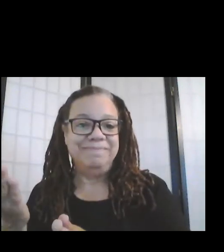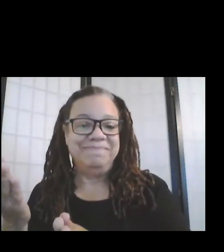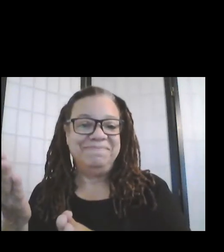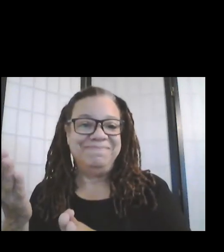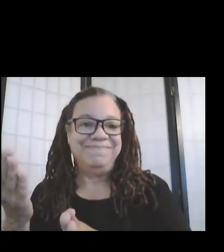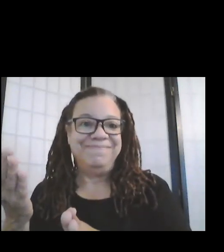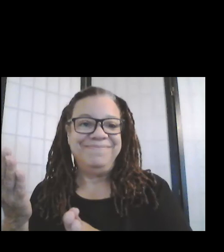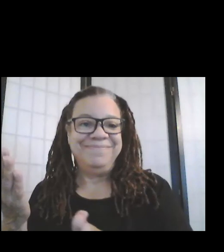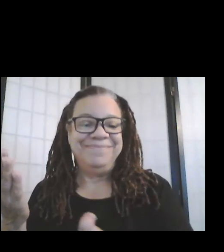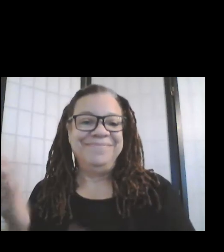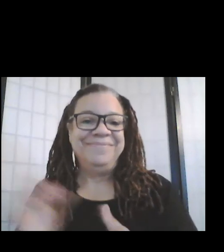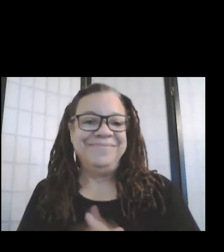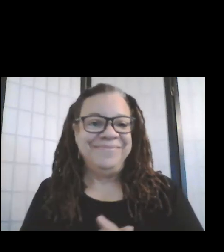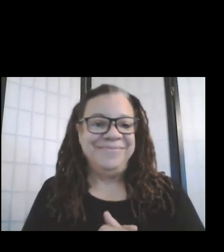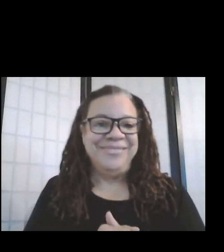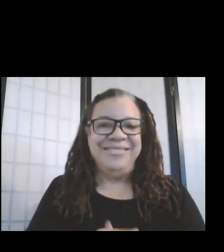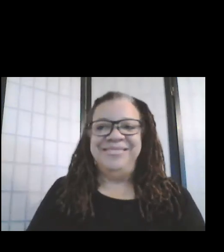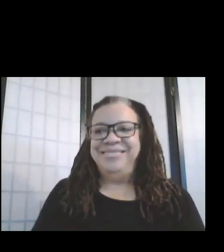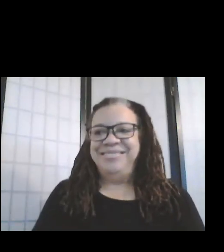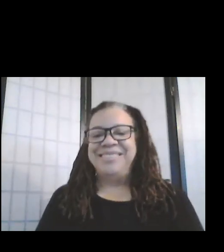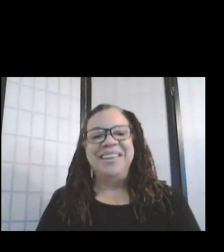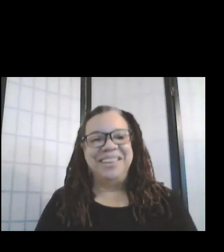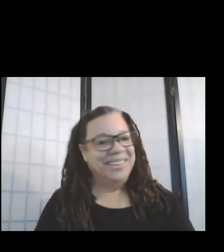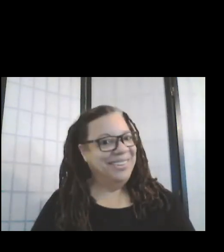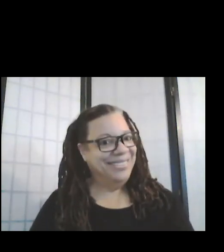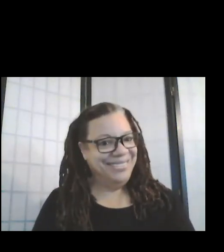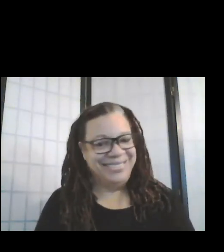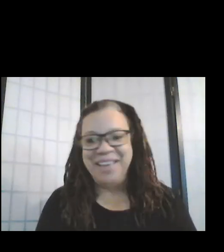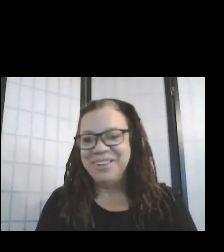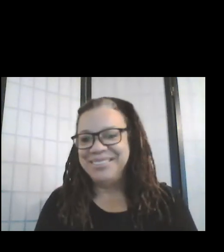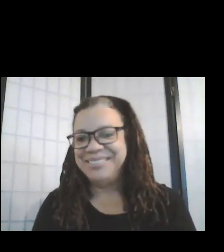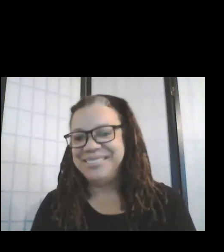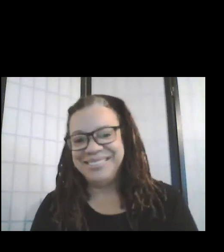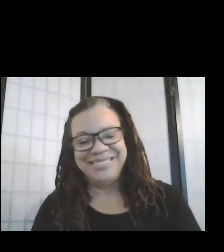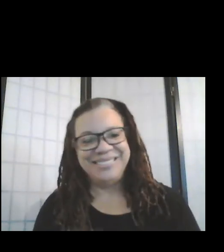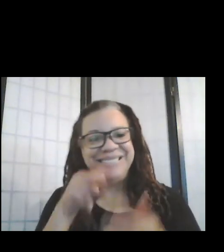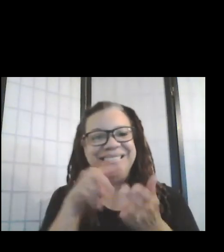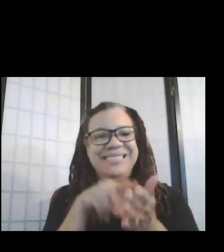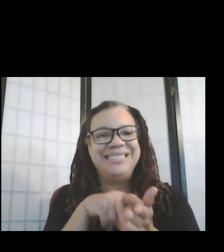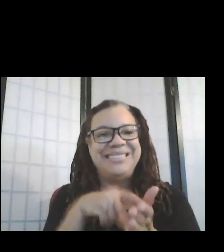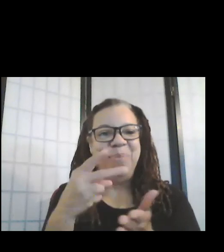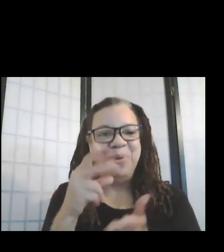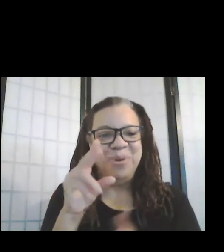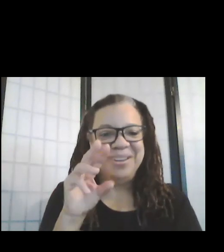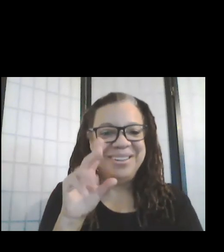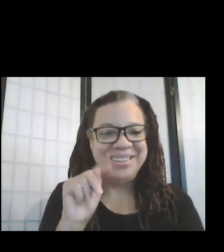Whoa. That's Gosh. the 3 o'clock. David. Yeah, double twist there. Whoa.